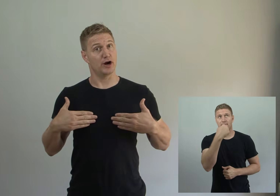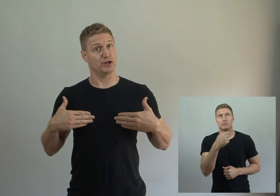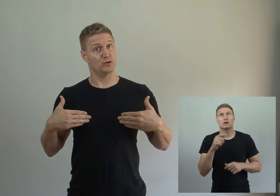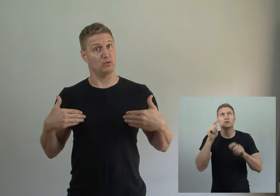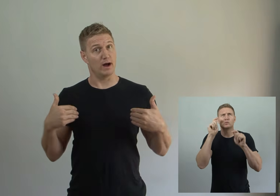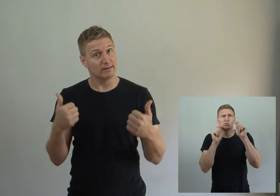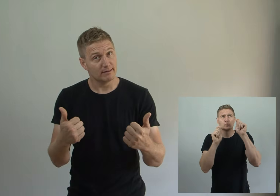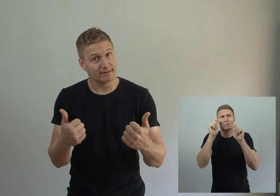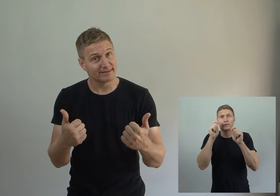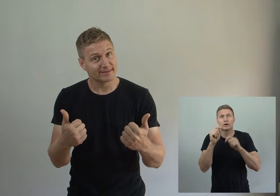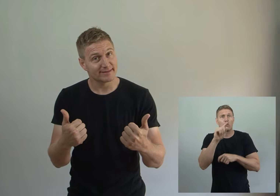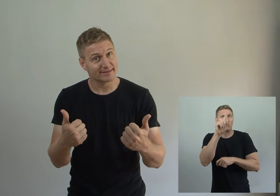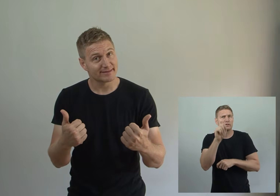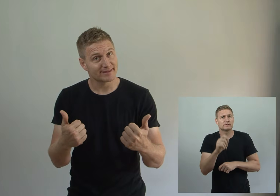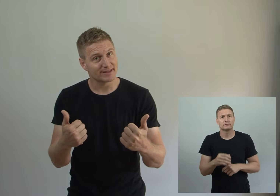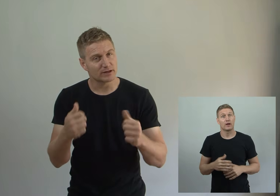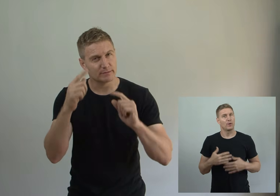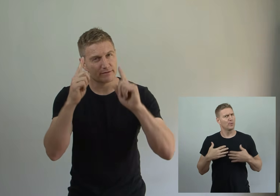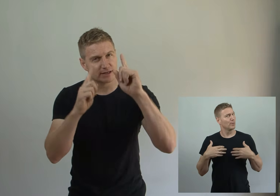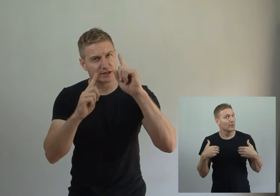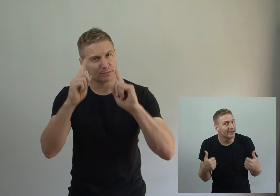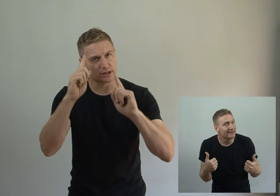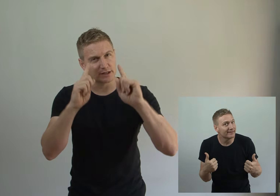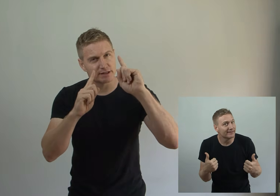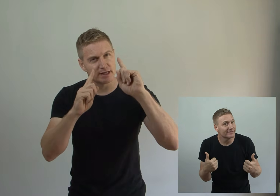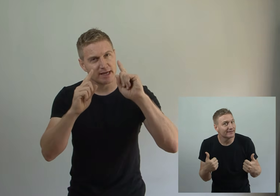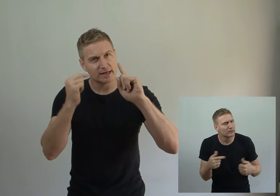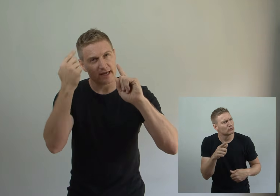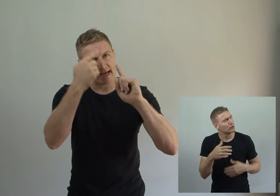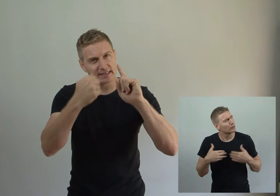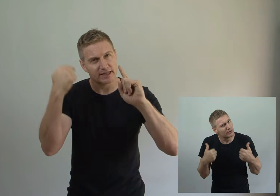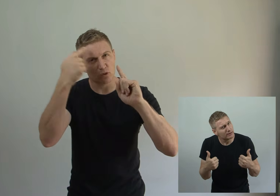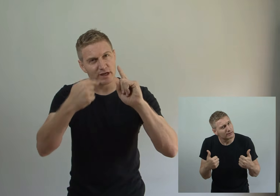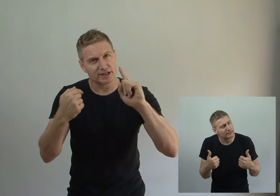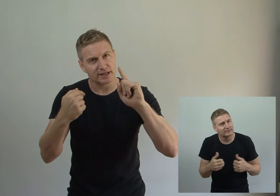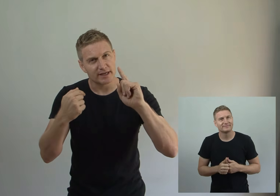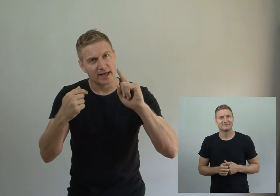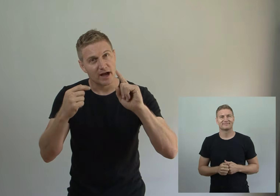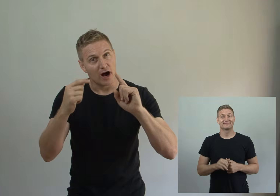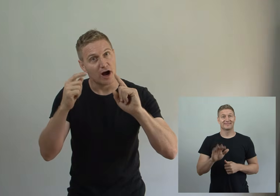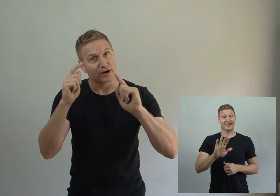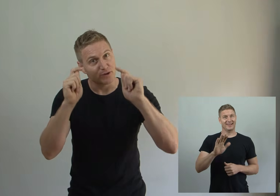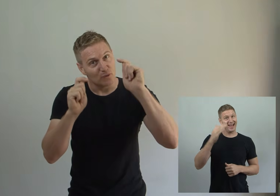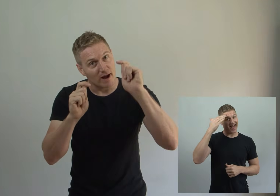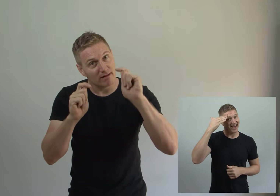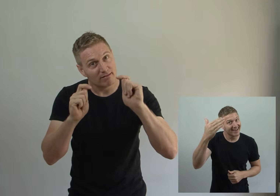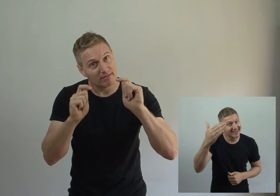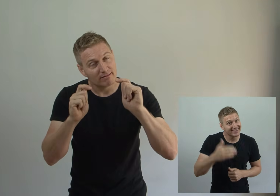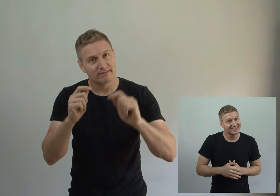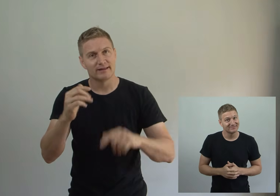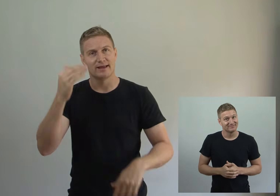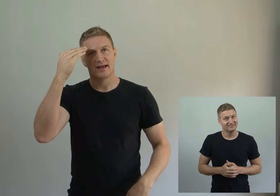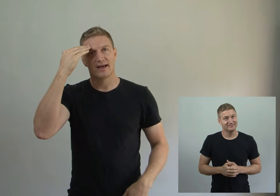Are you well? Look at my facial expressions, asking the question, are you well?